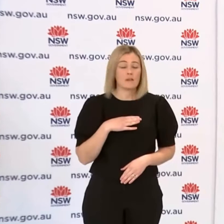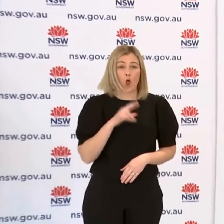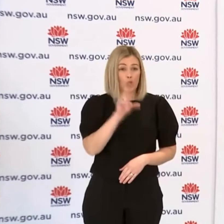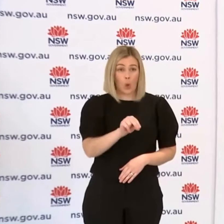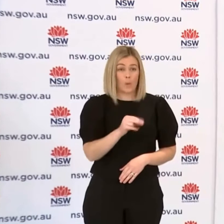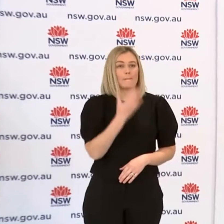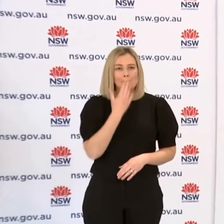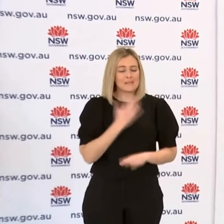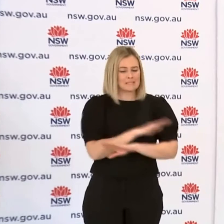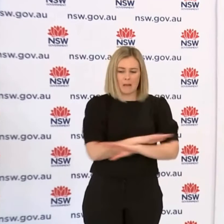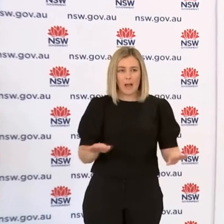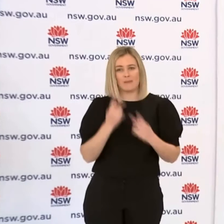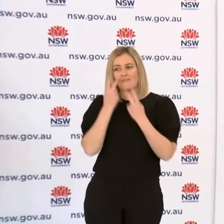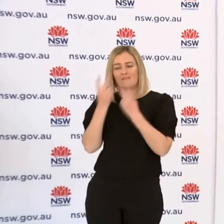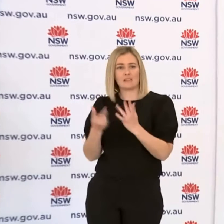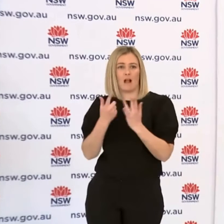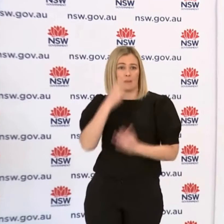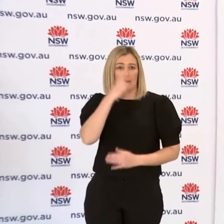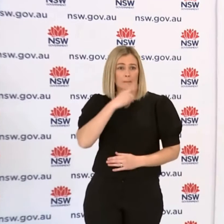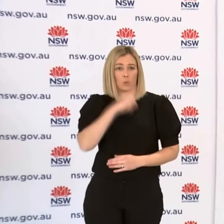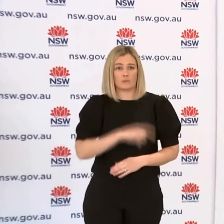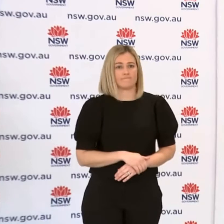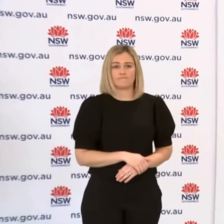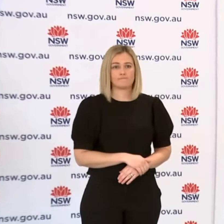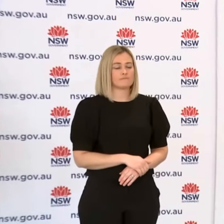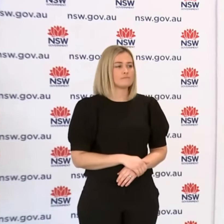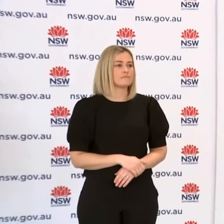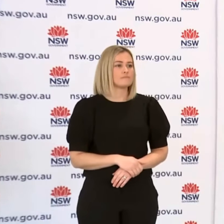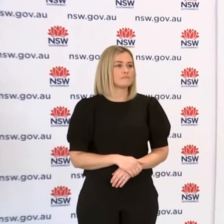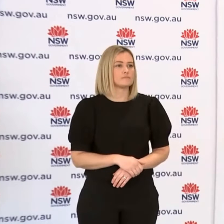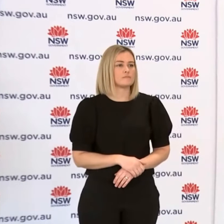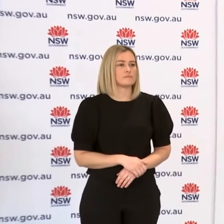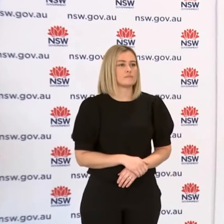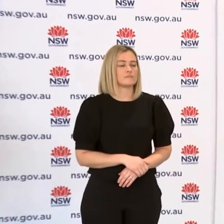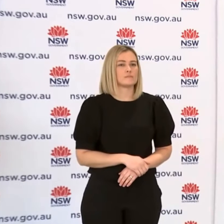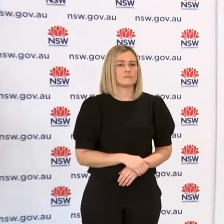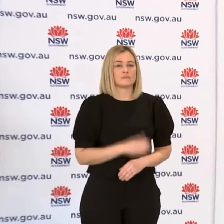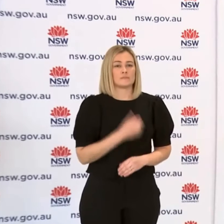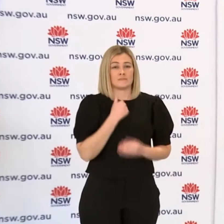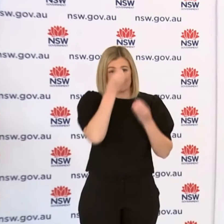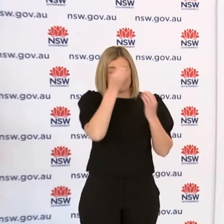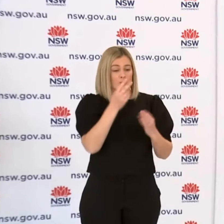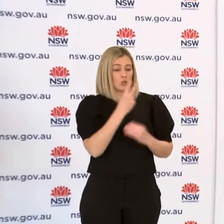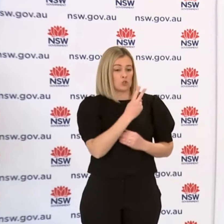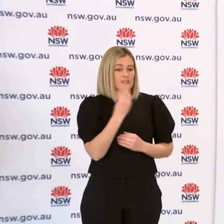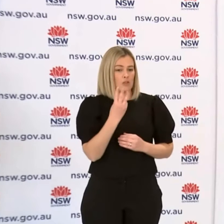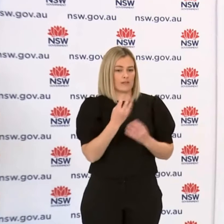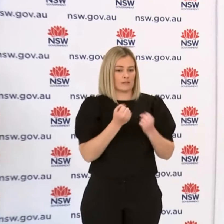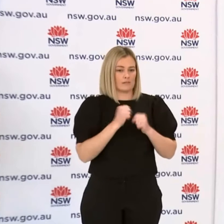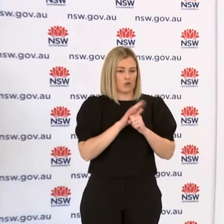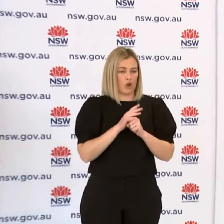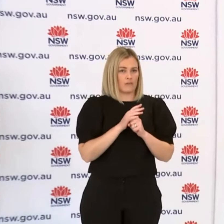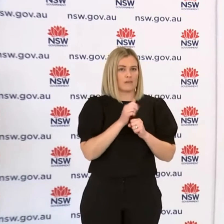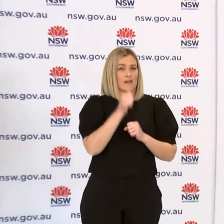and visit other households. And I particularly want to just put people on notice as to where the cases are, the 23 from last night. The